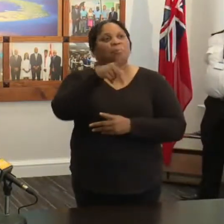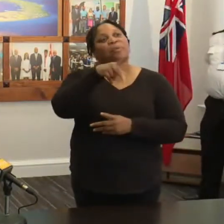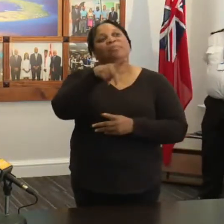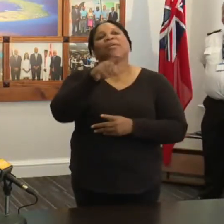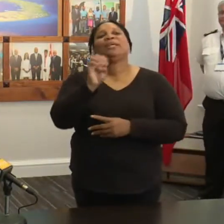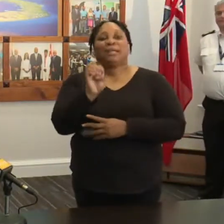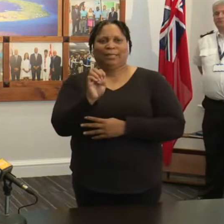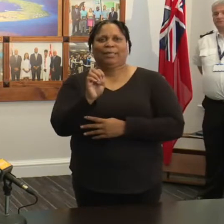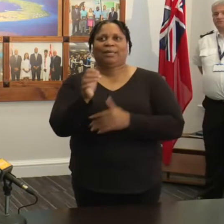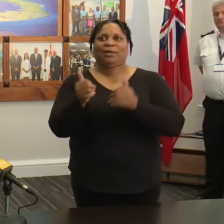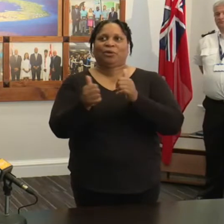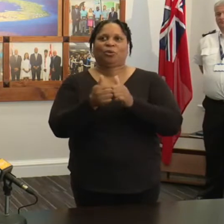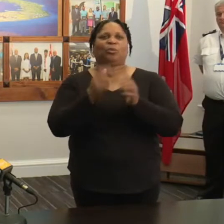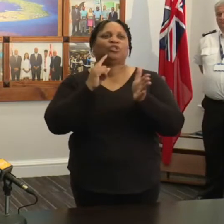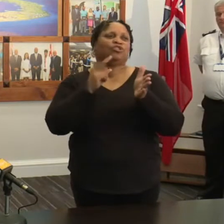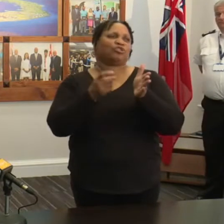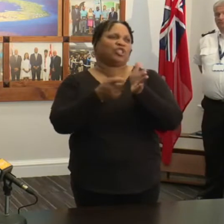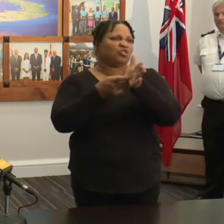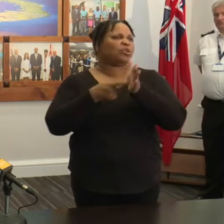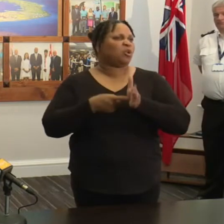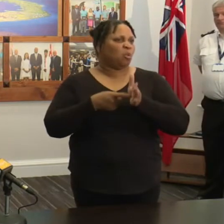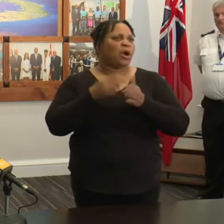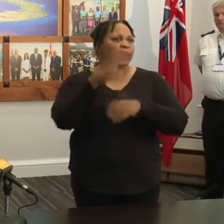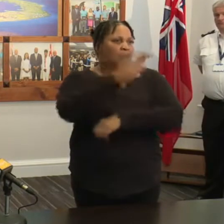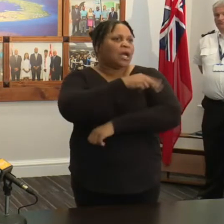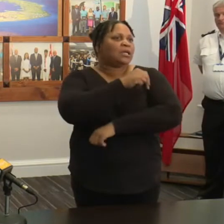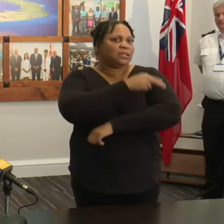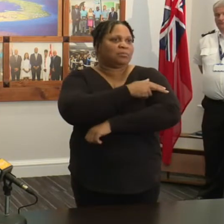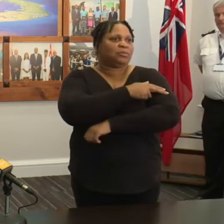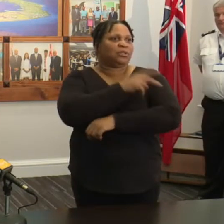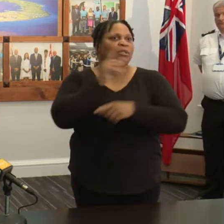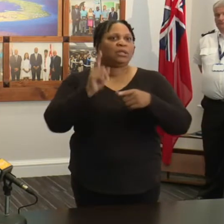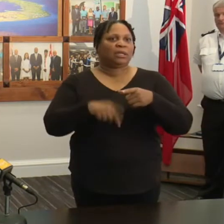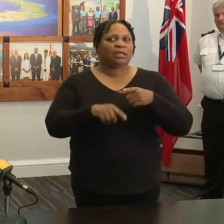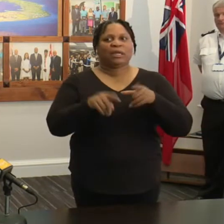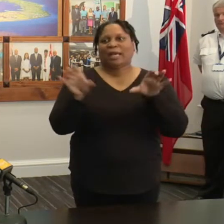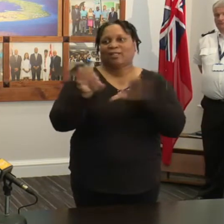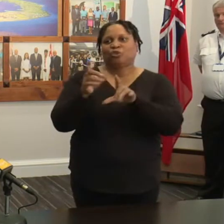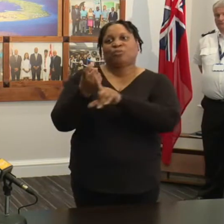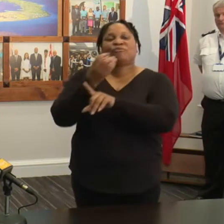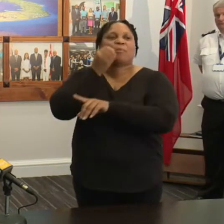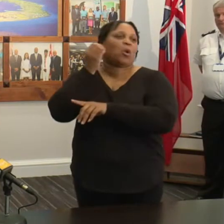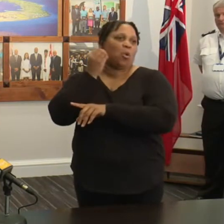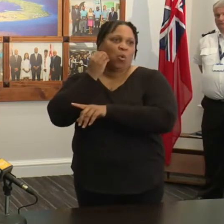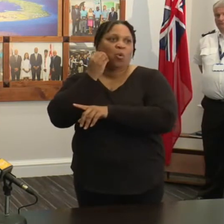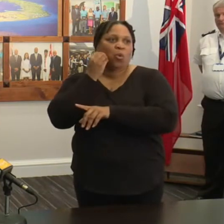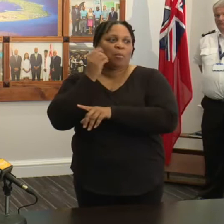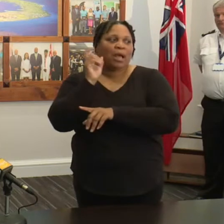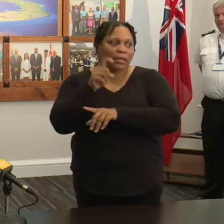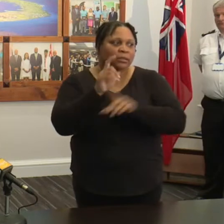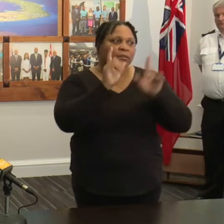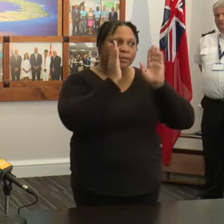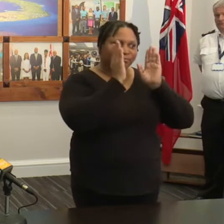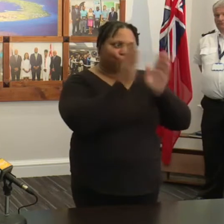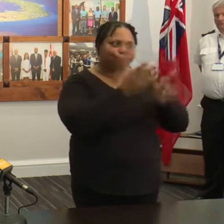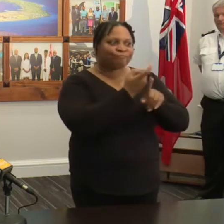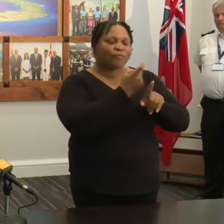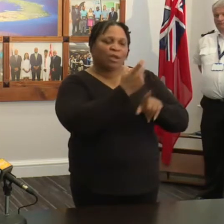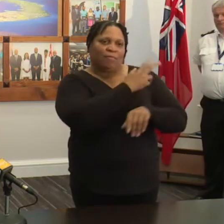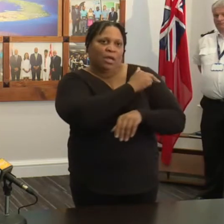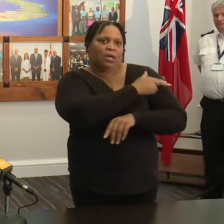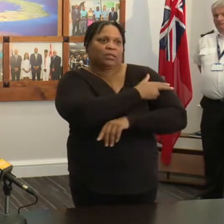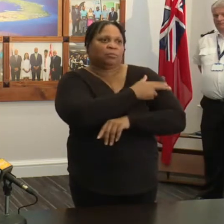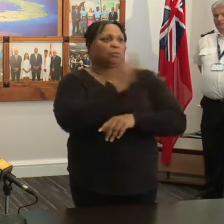PPE, which is required in hospital settings, cannot be made by persons at home. And we've seen the situations of where persons have been seeing